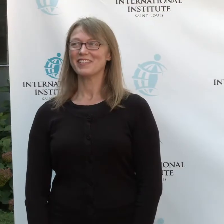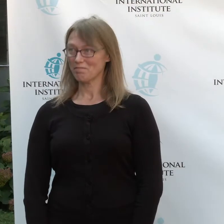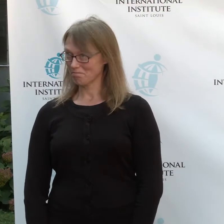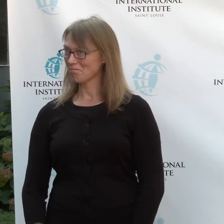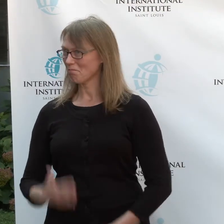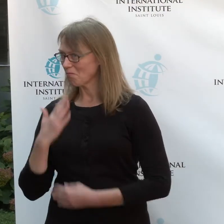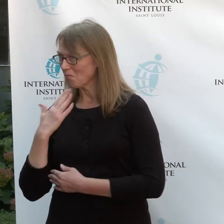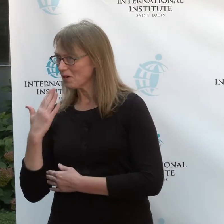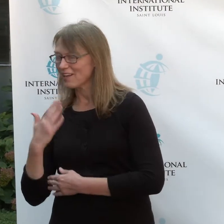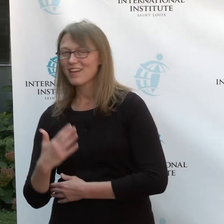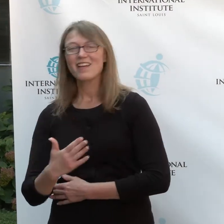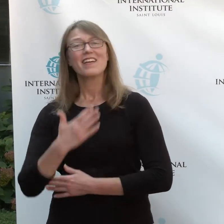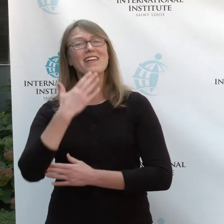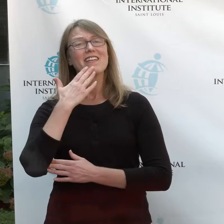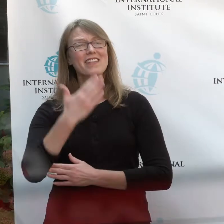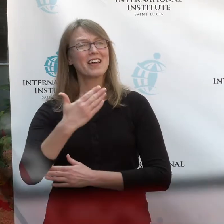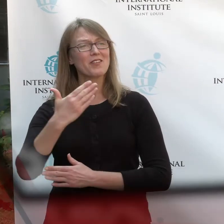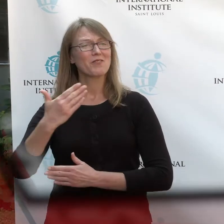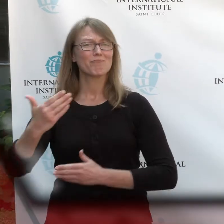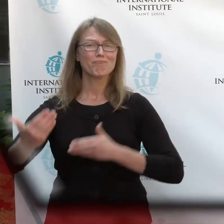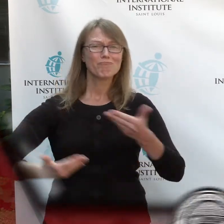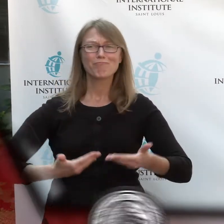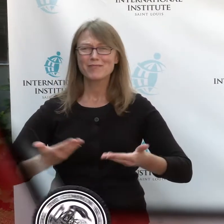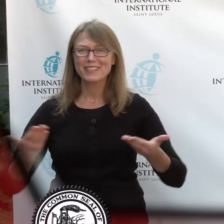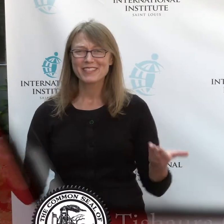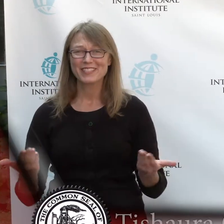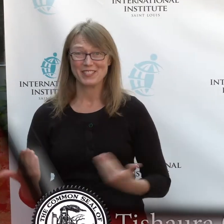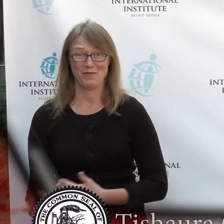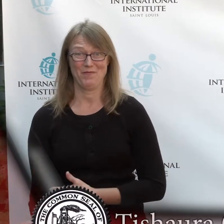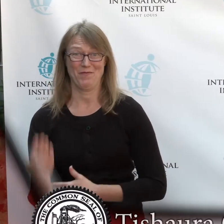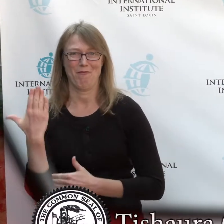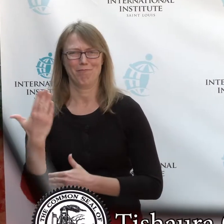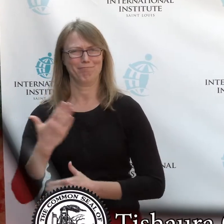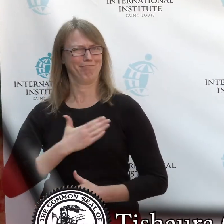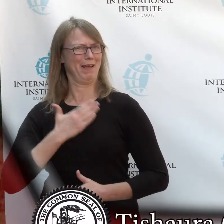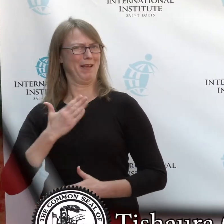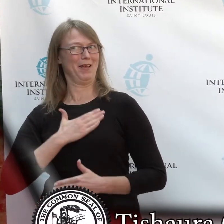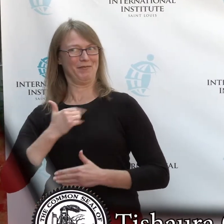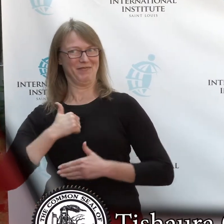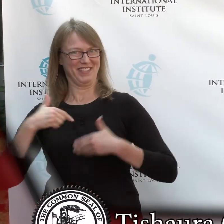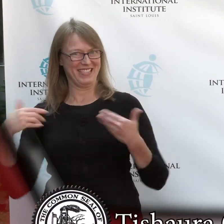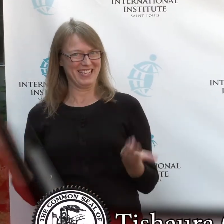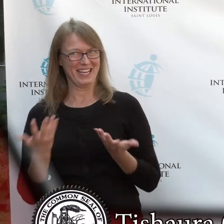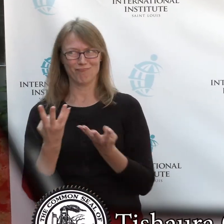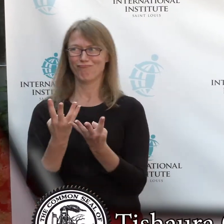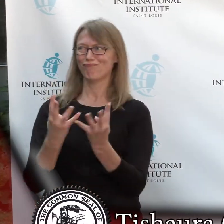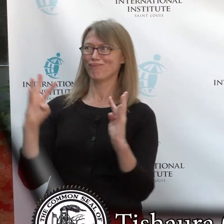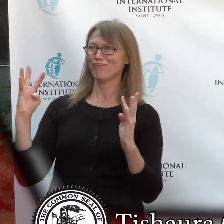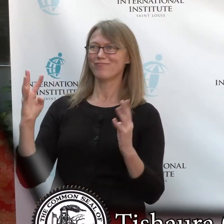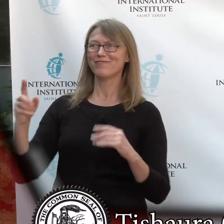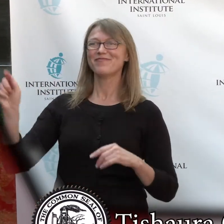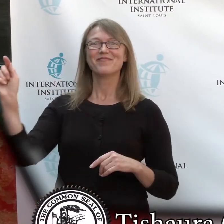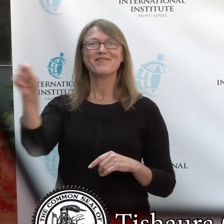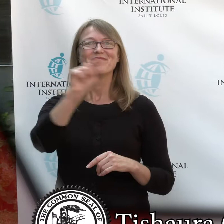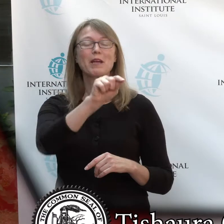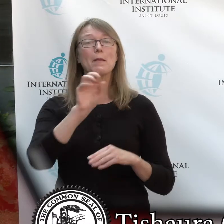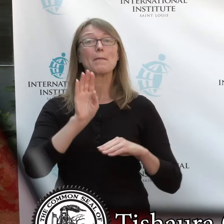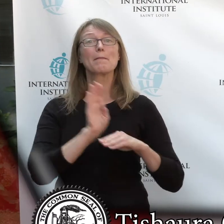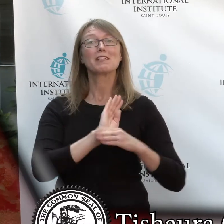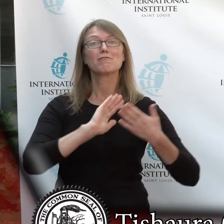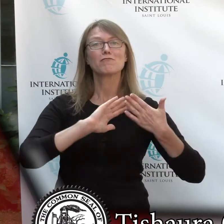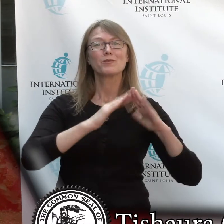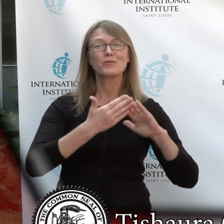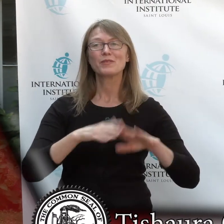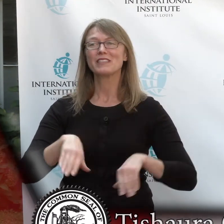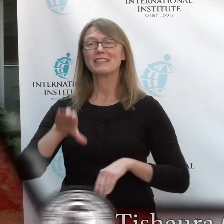Thank you for joining us this morning. I am so happy and glad to be surrounded here today by business, community, and